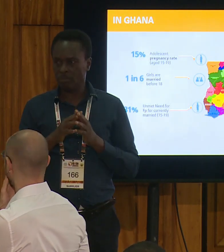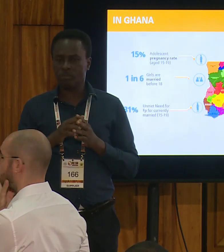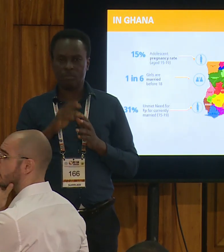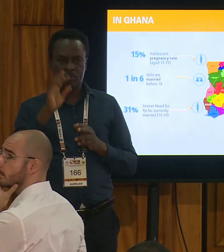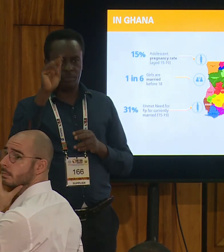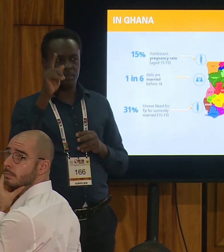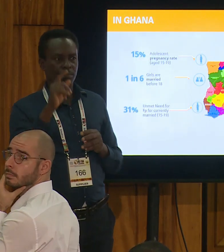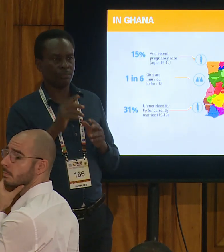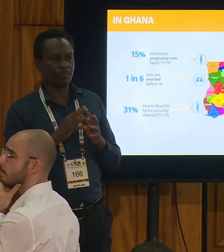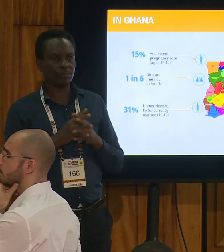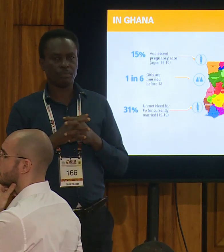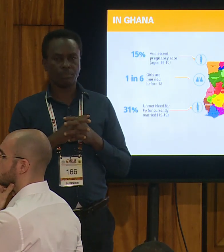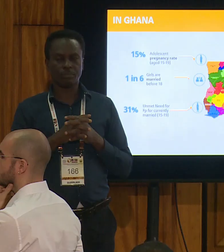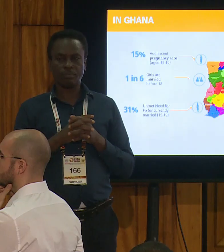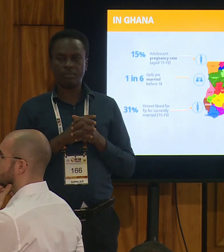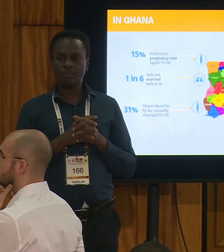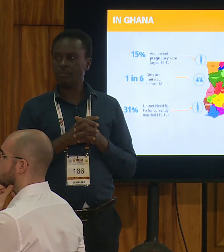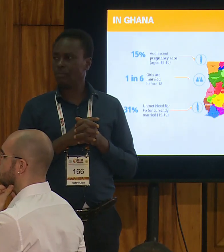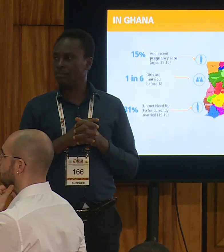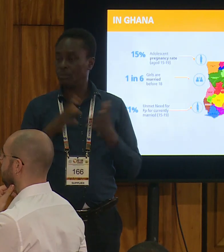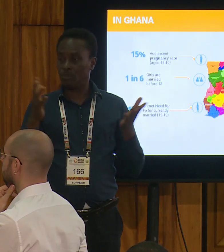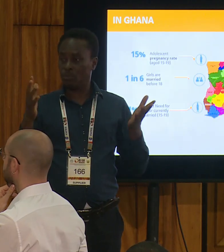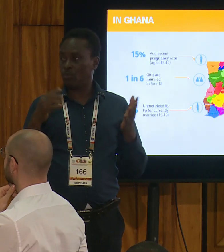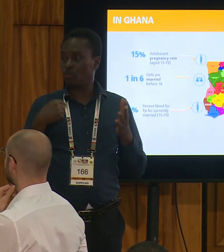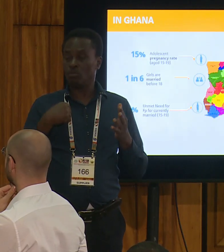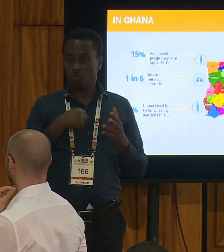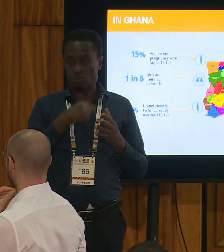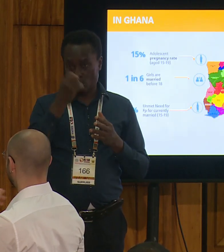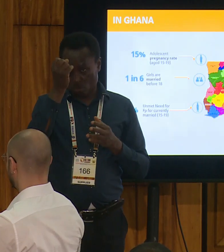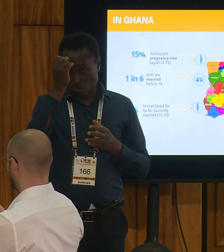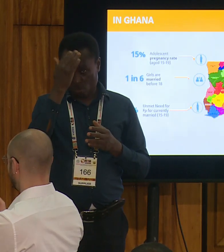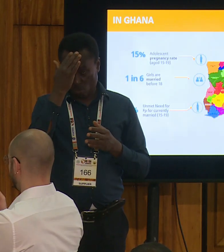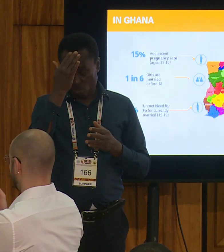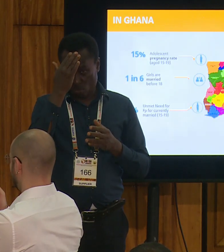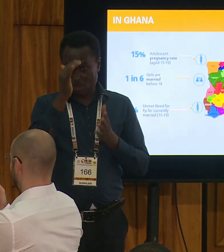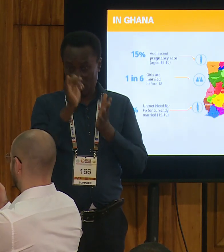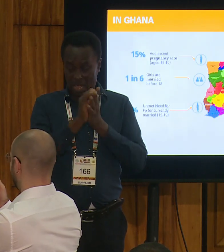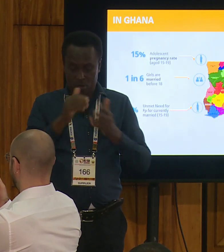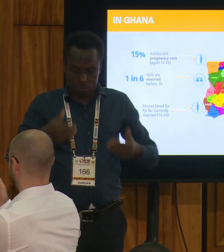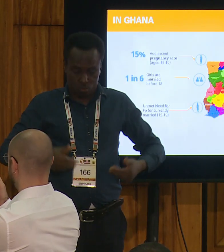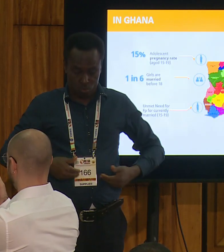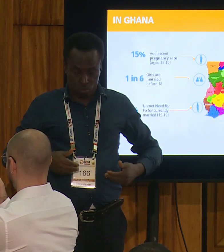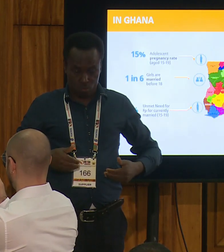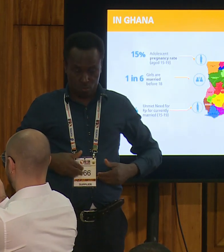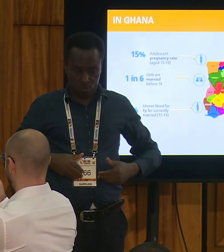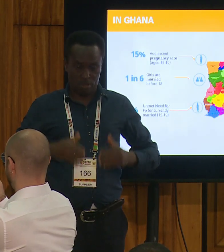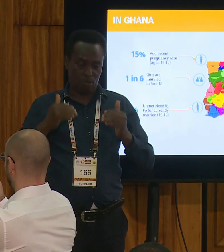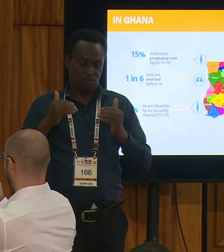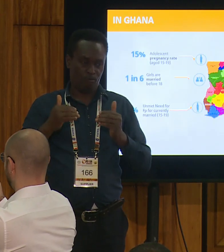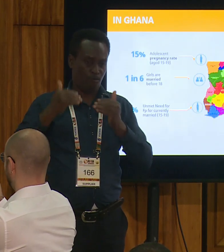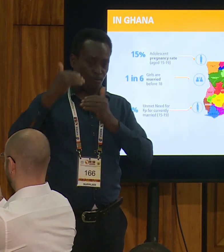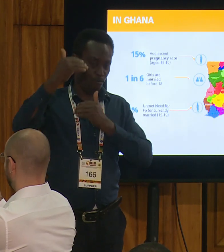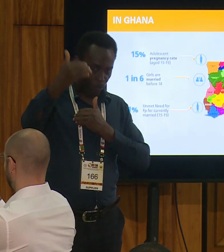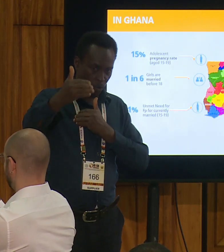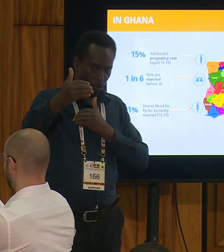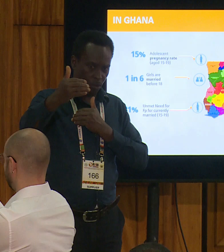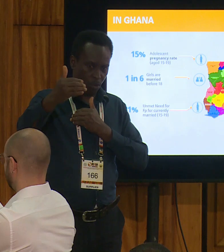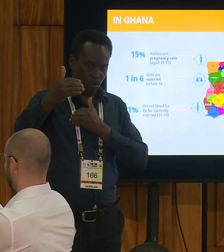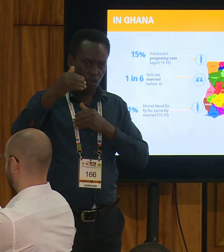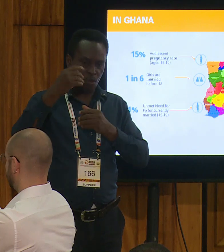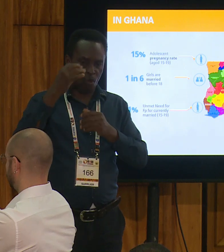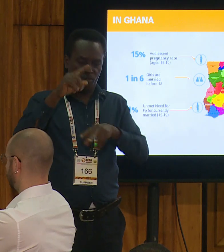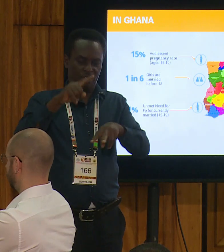Yes, right. So we may all know that adolescents remain at the forefront or the front line